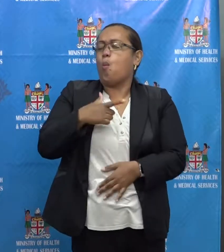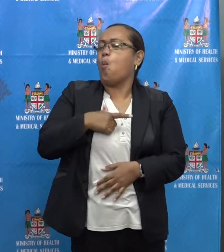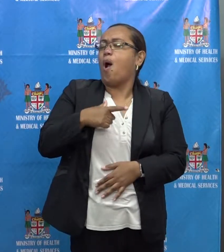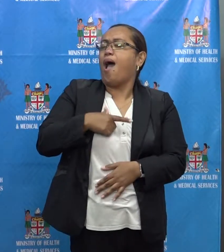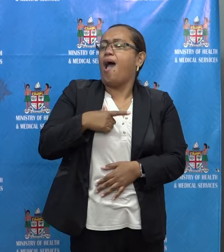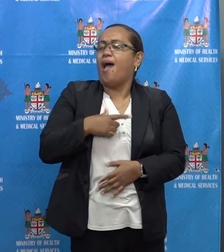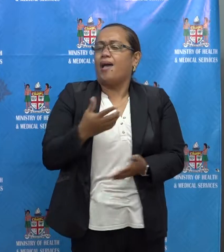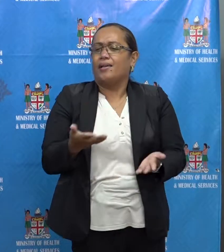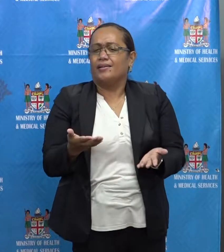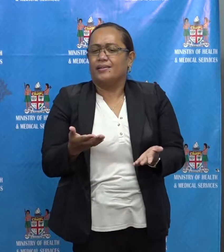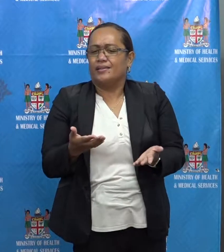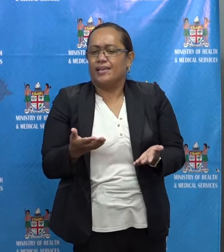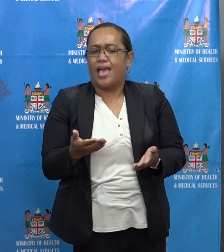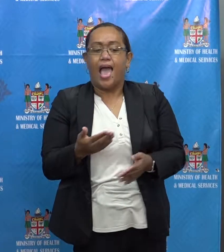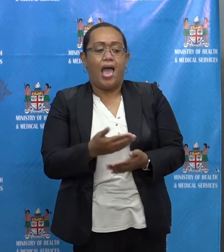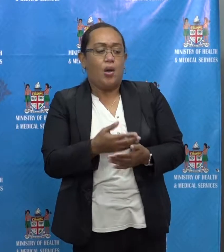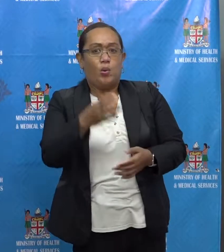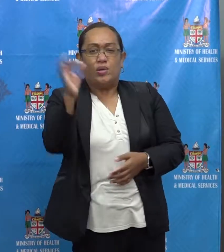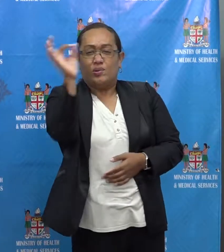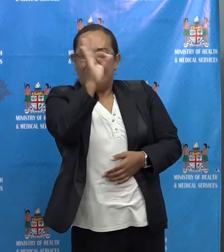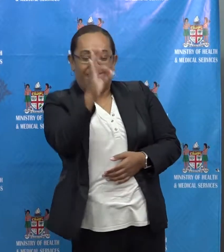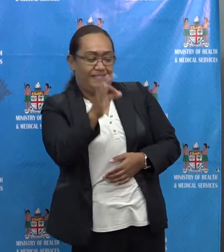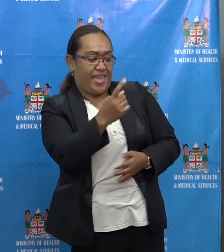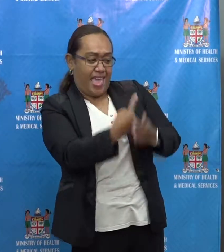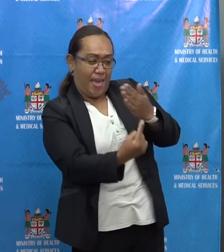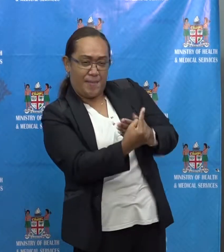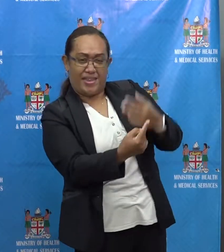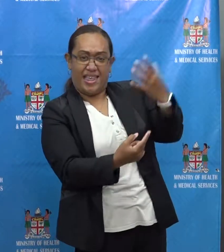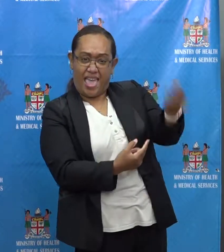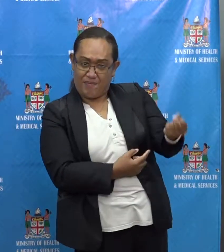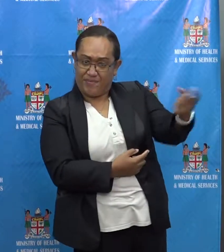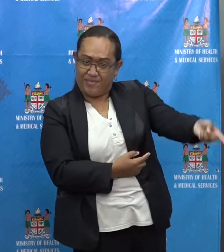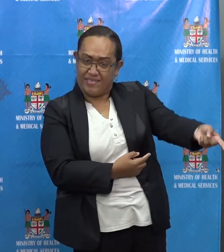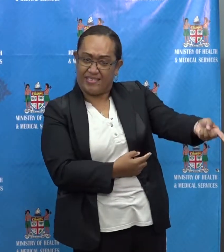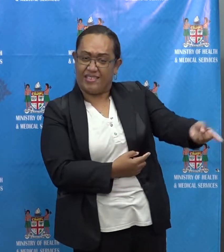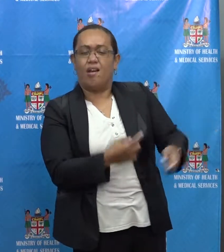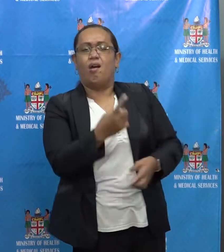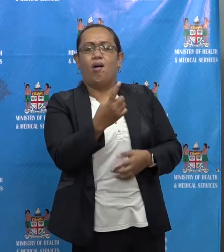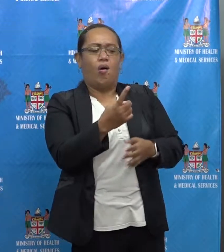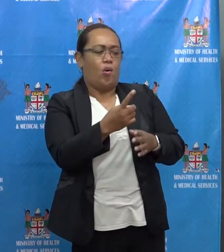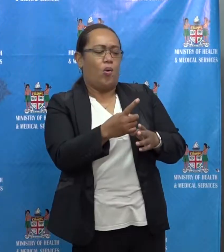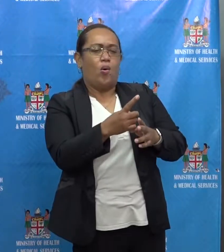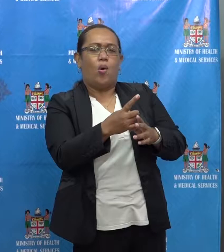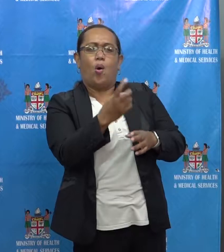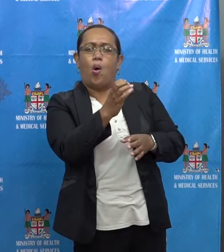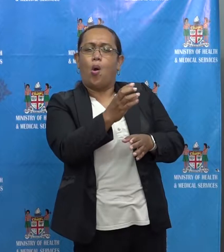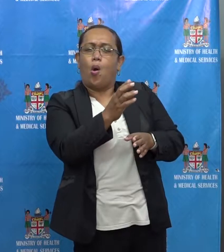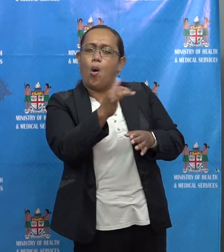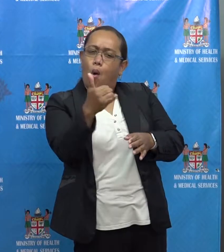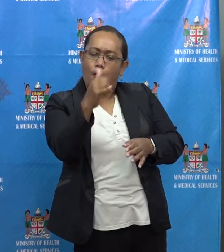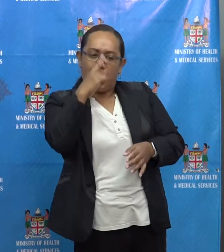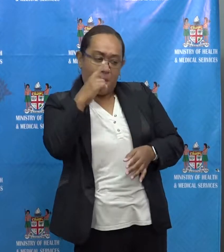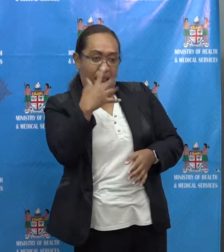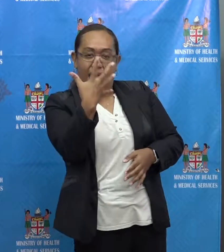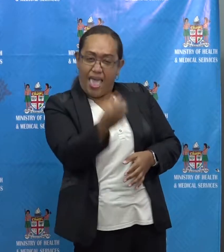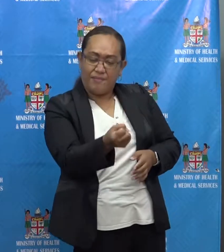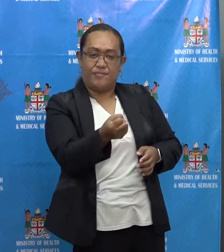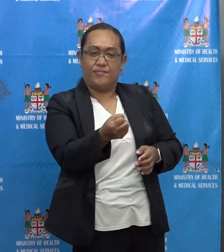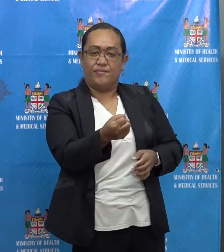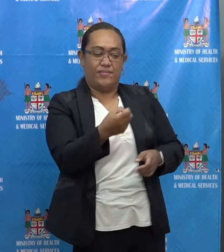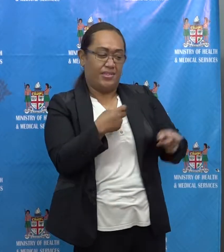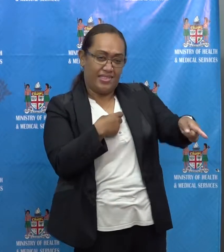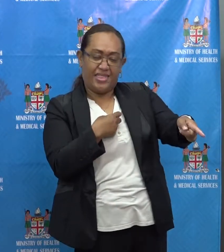These unknowns will determine how long the rest of our health restrictions will remain in place. More tests must be